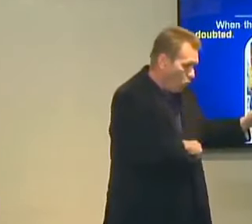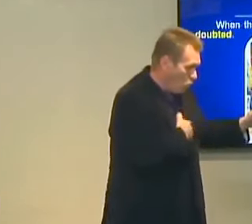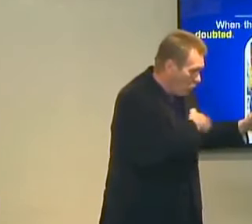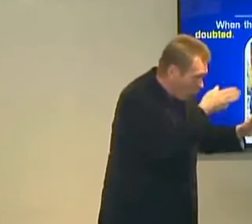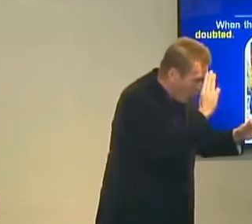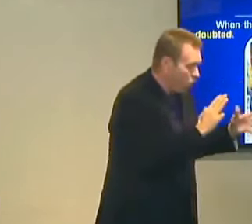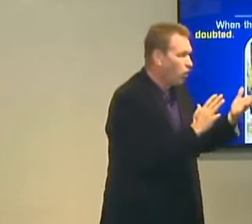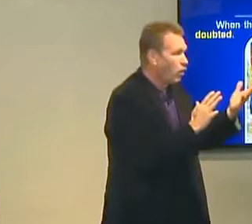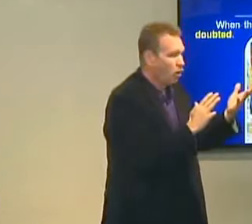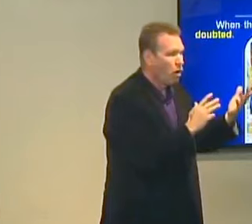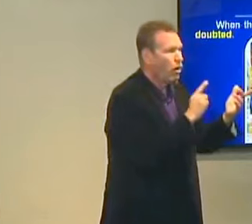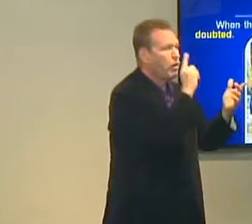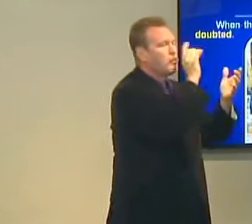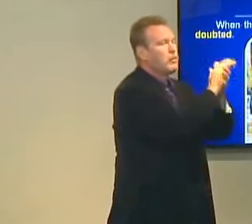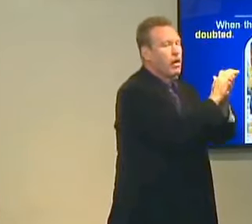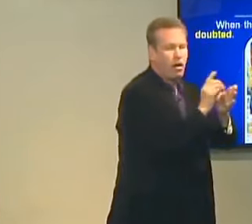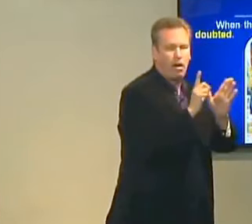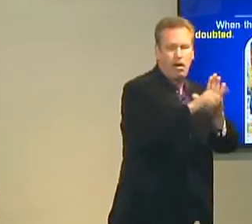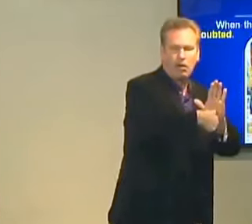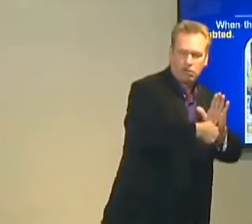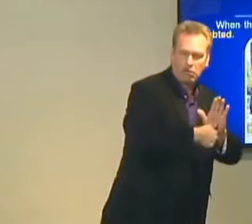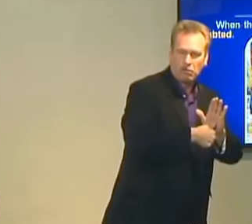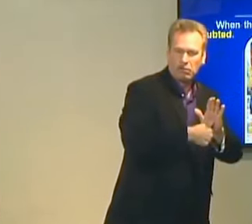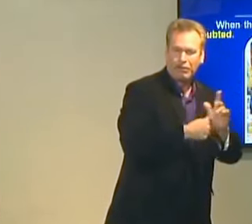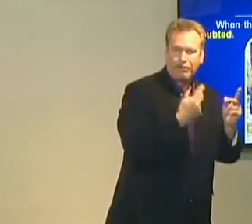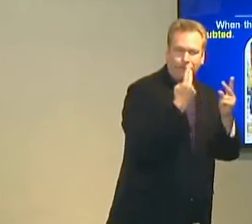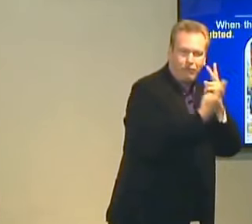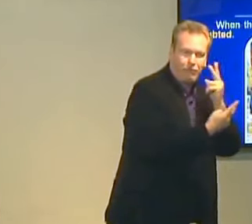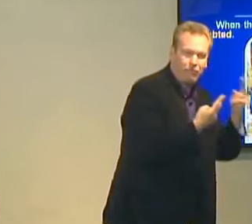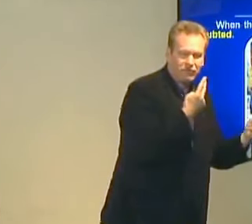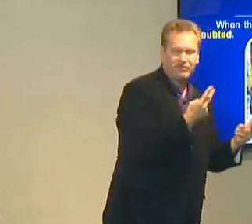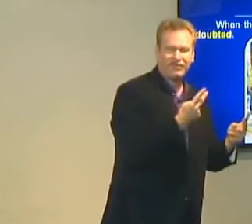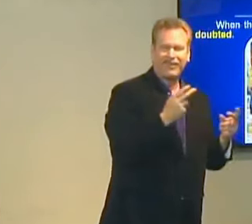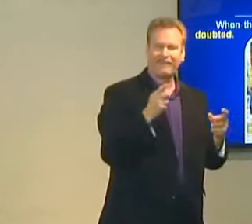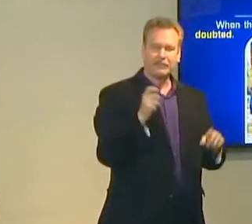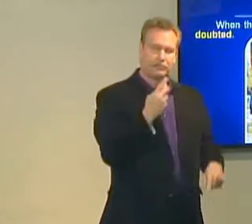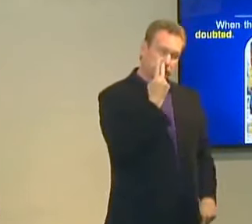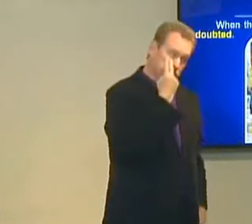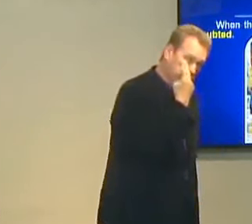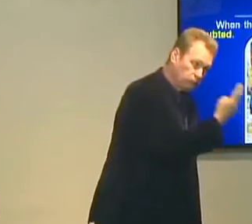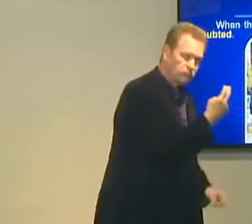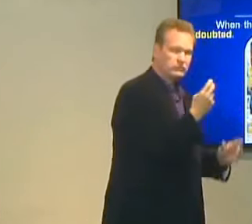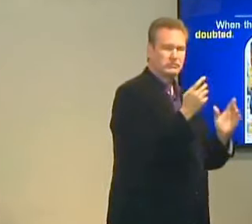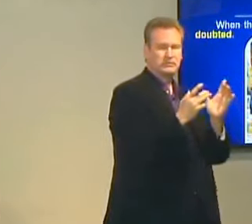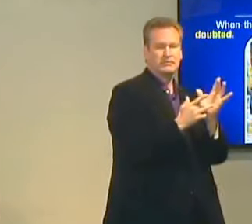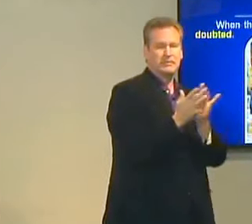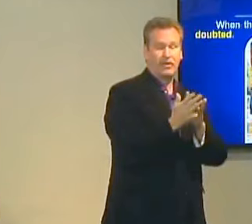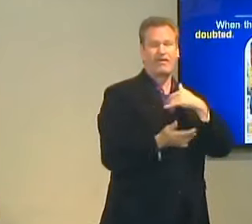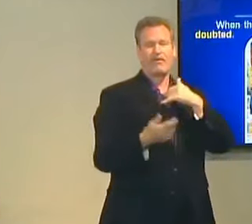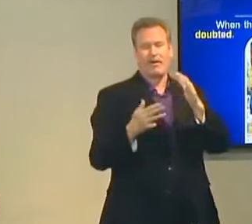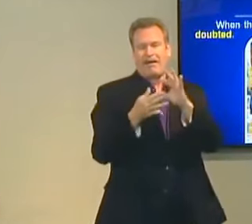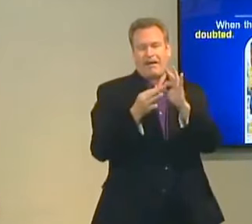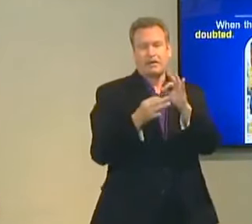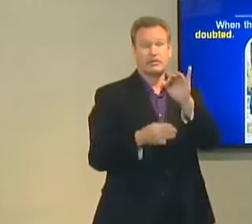touch him. I will not go with God. But. And then he did. He saw him. And he saw